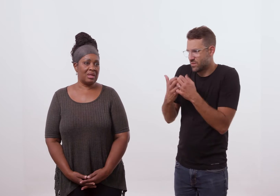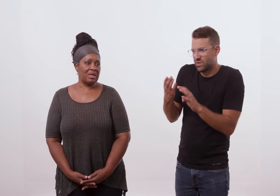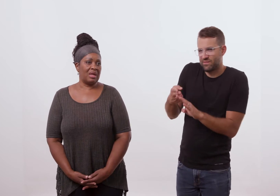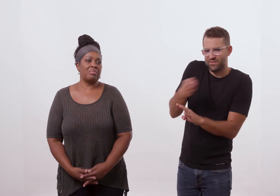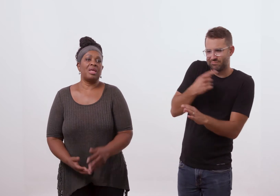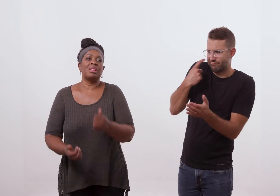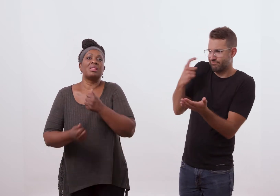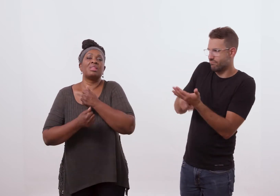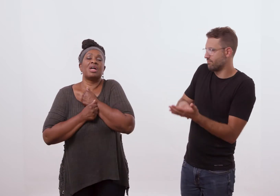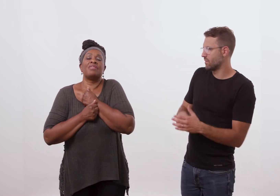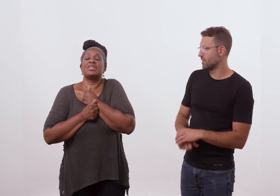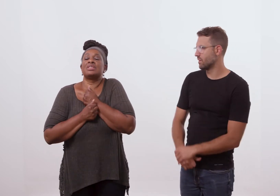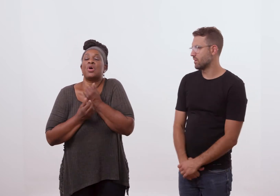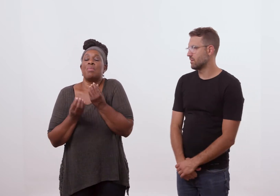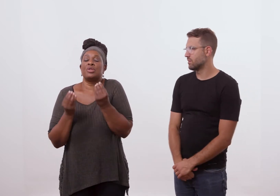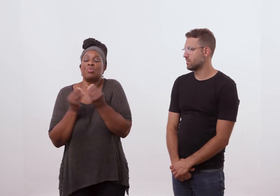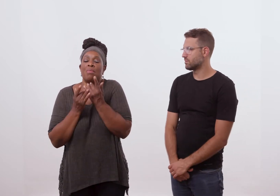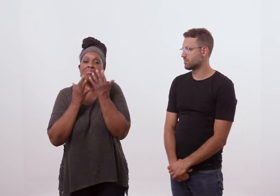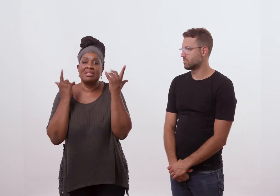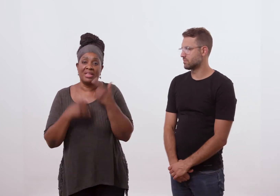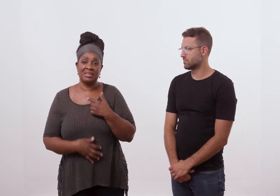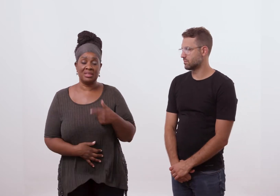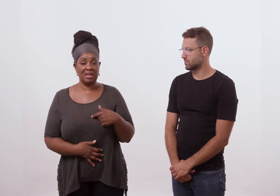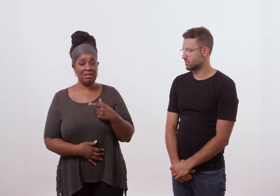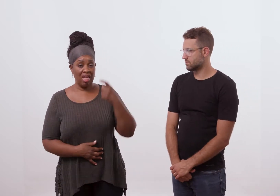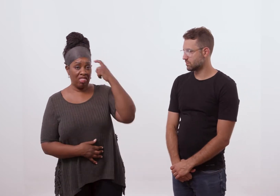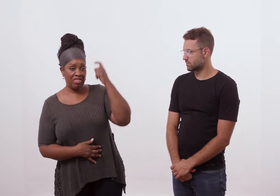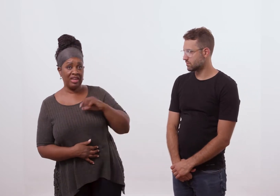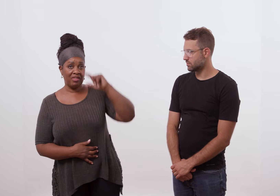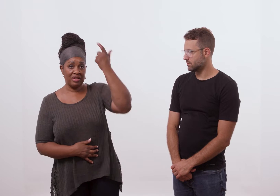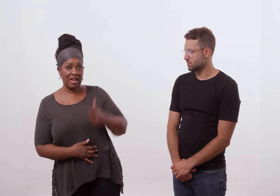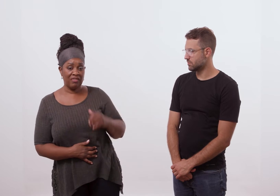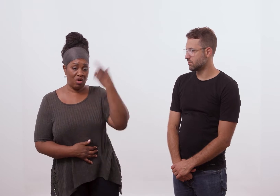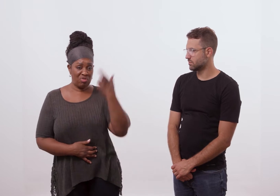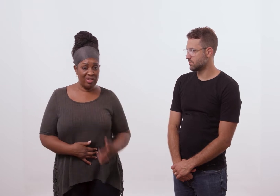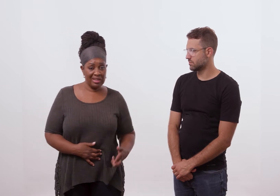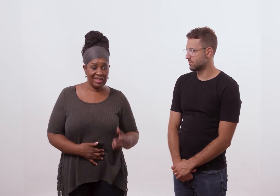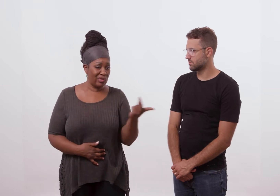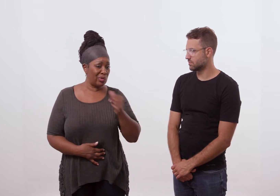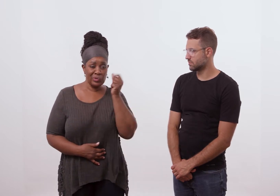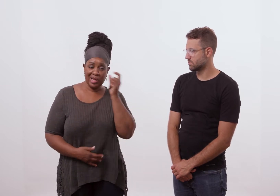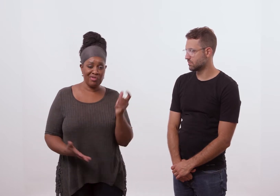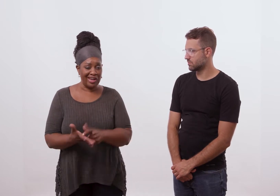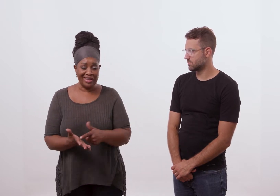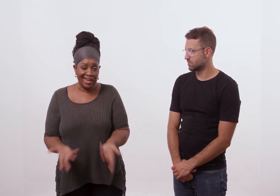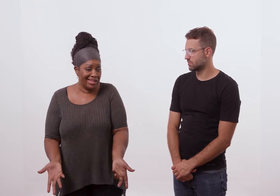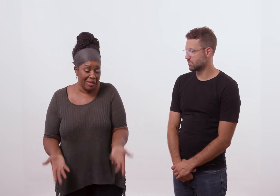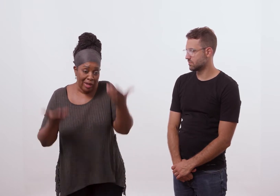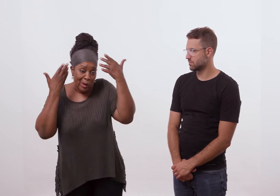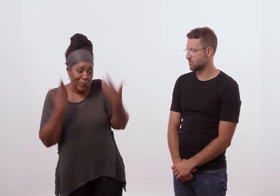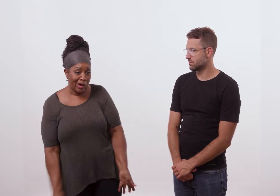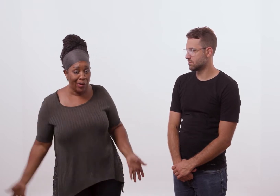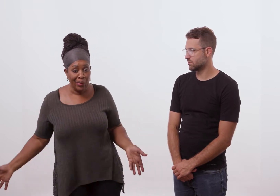Think of Nightfall and Redlance. They haven't recognized. No. But they might. And I'm sure they